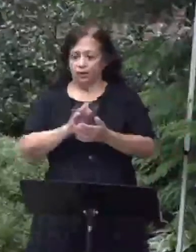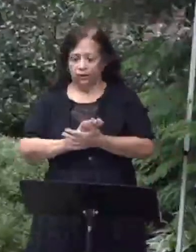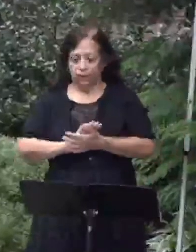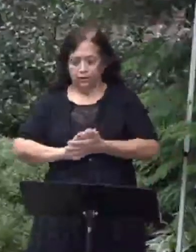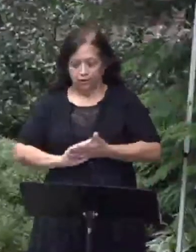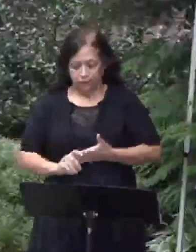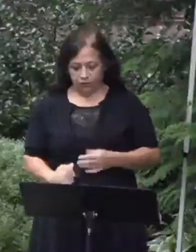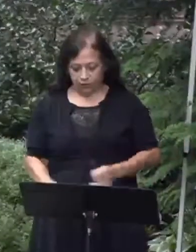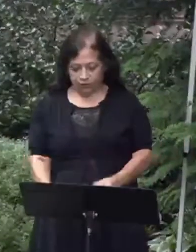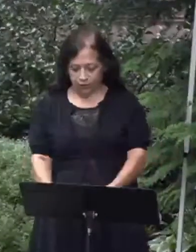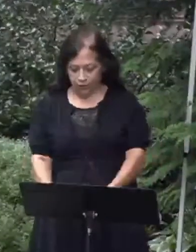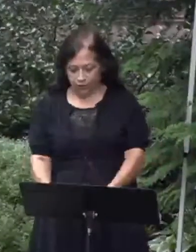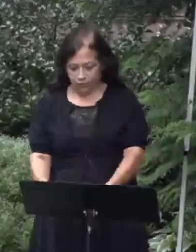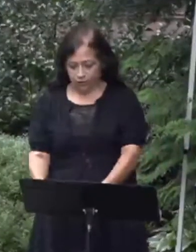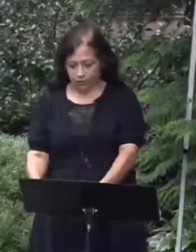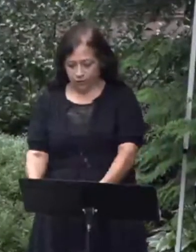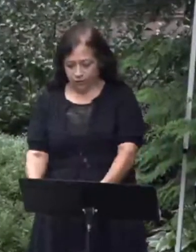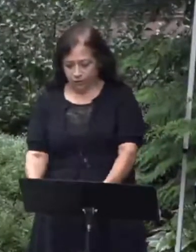noon.